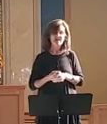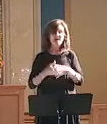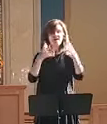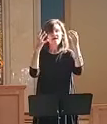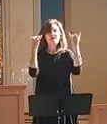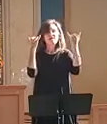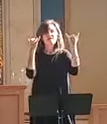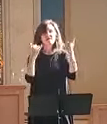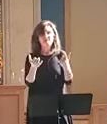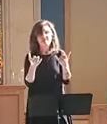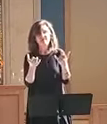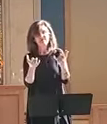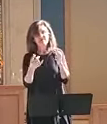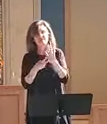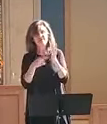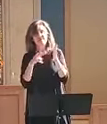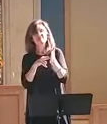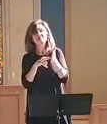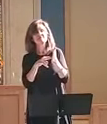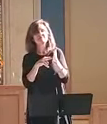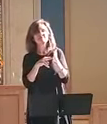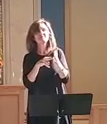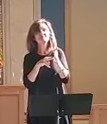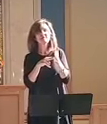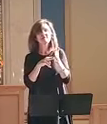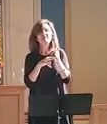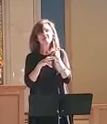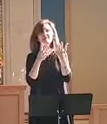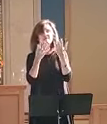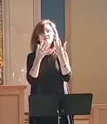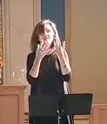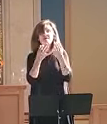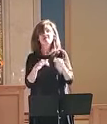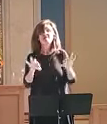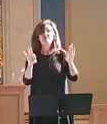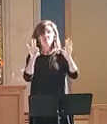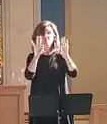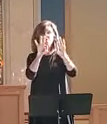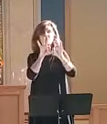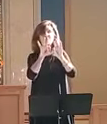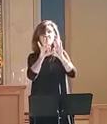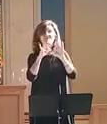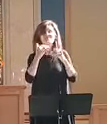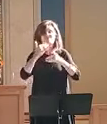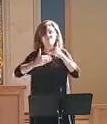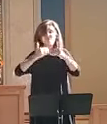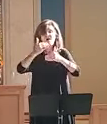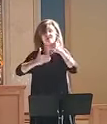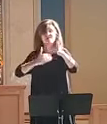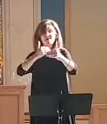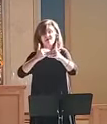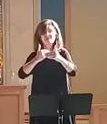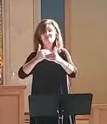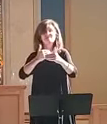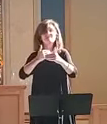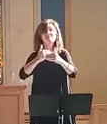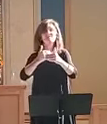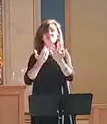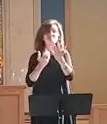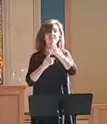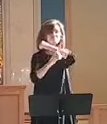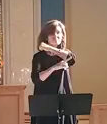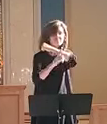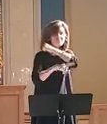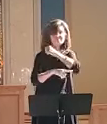This is where it's all bound into. This is what's so important, okay? This procedure of correction, this method, is